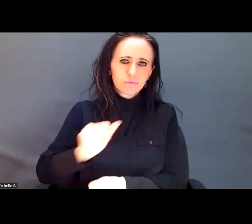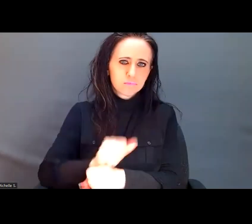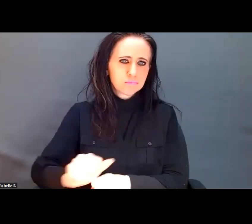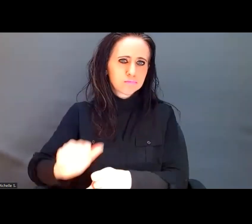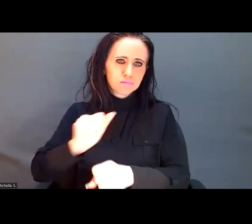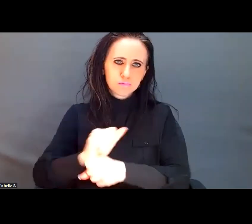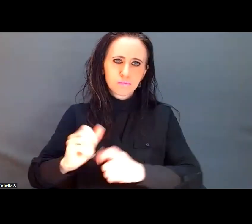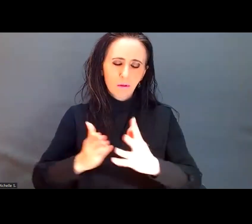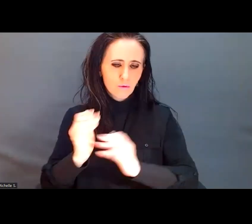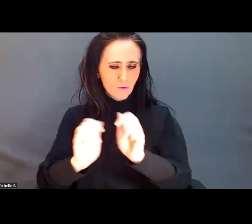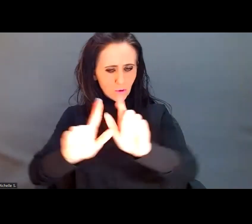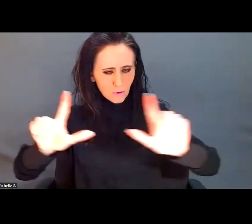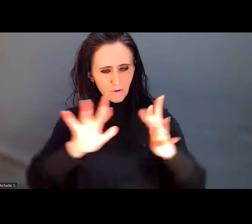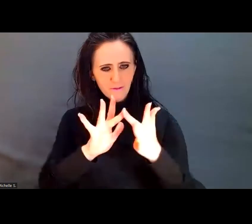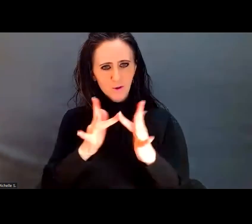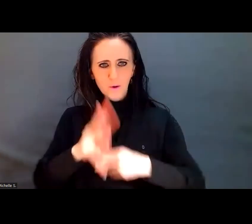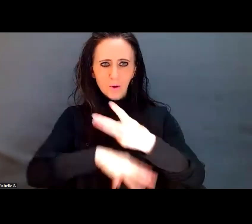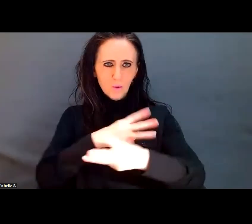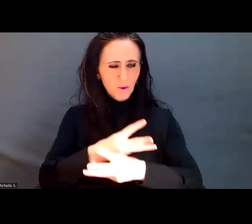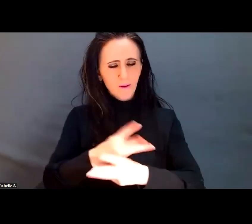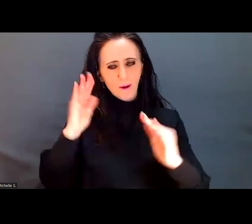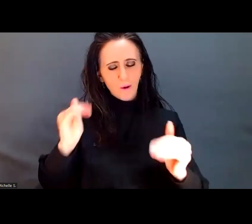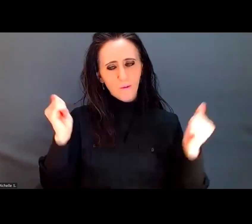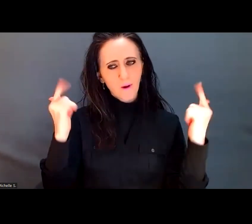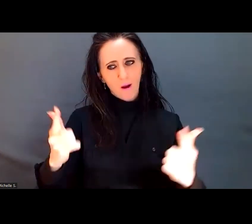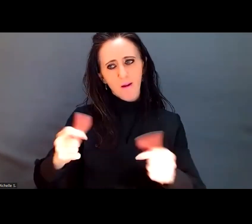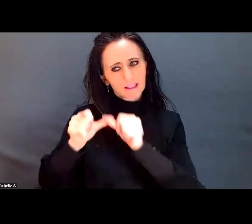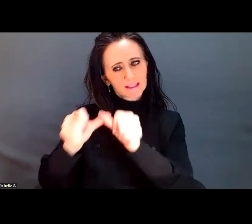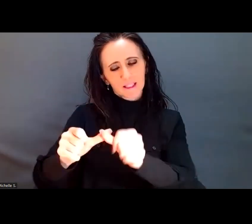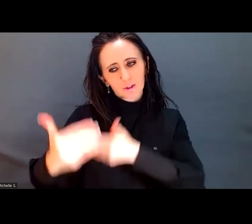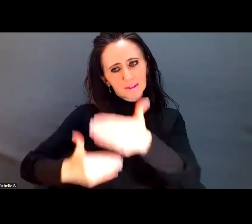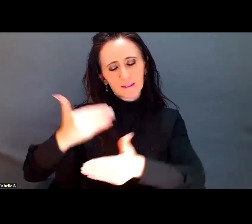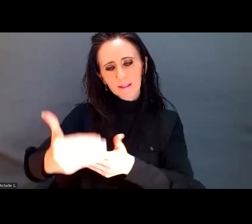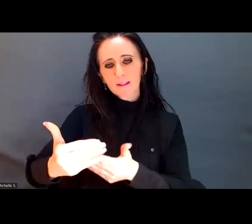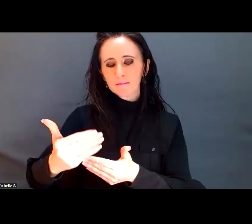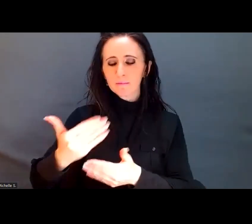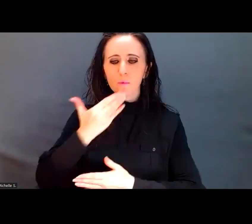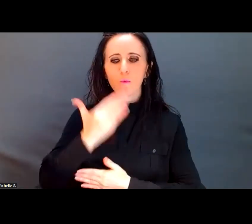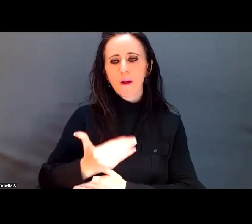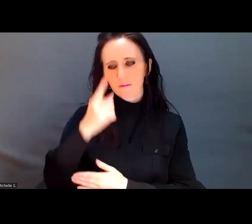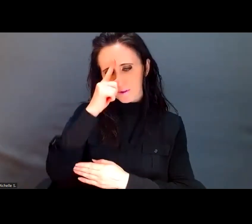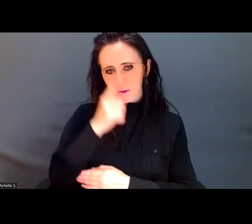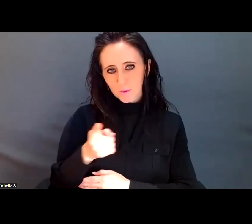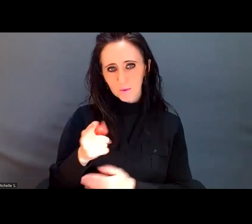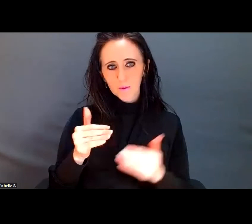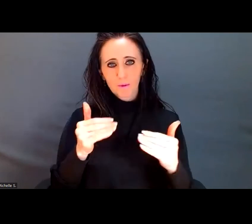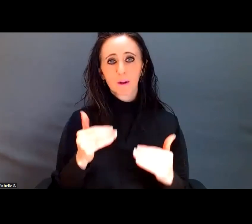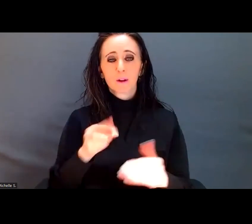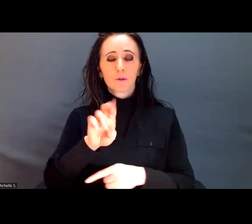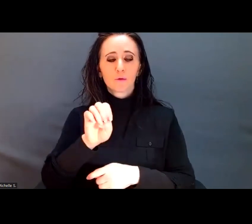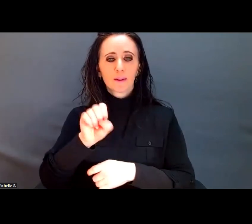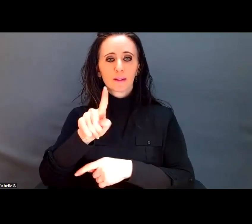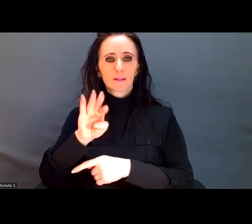all of you. It's been quite a workout, huh? Resetting expectations can be an important upgrade for your team's